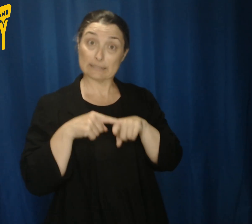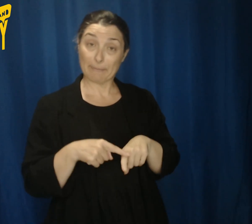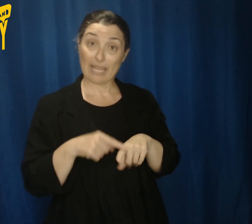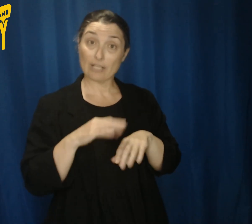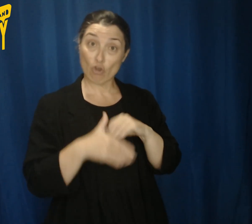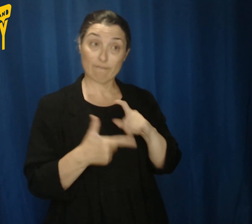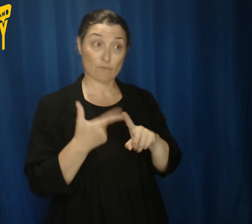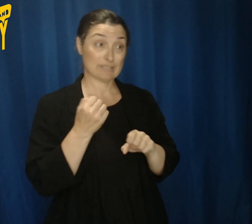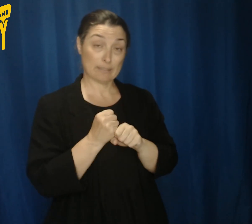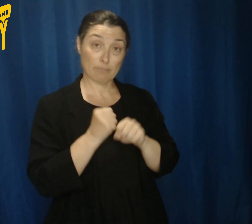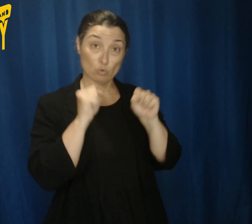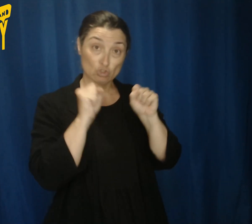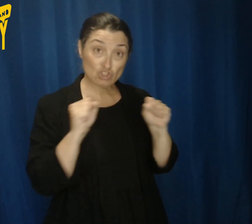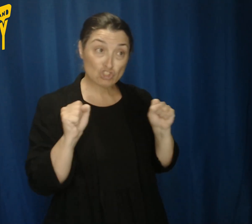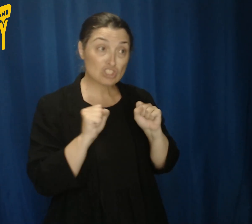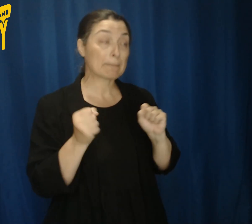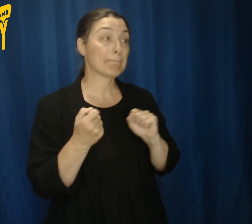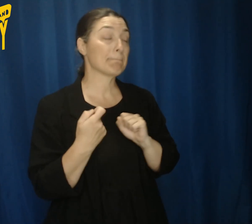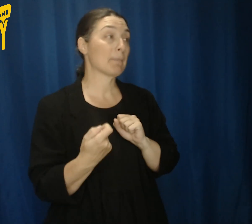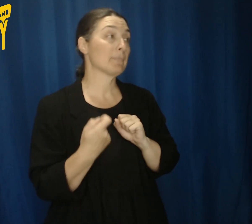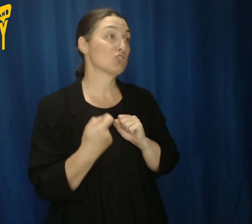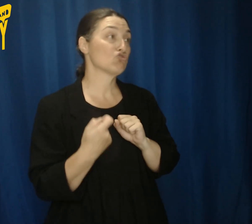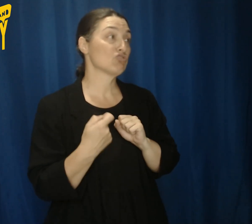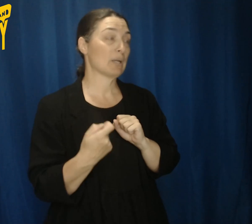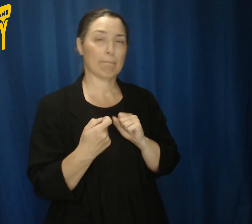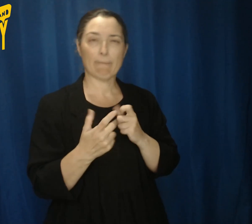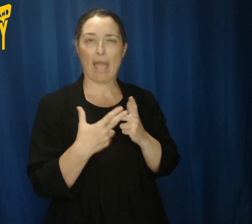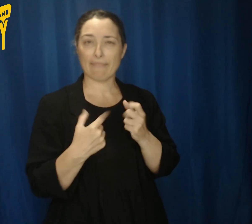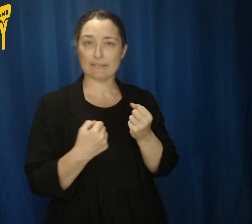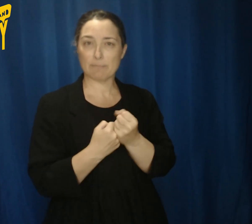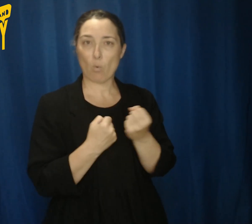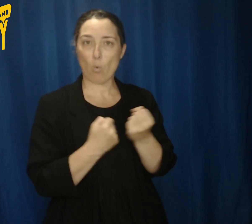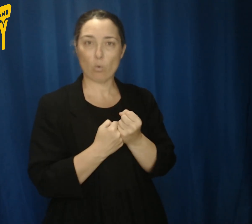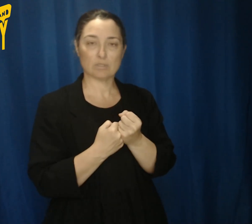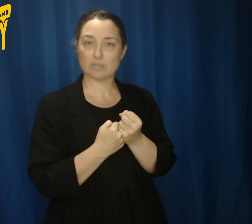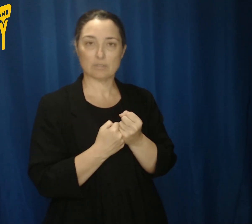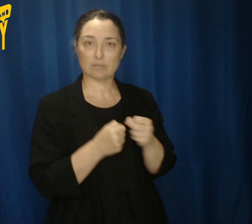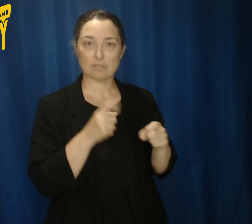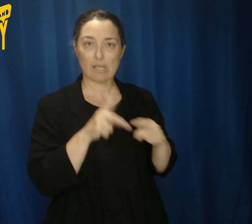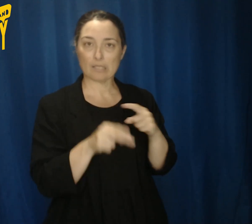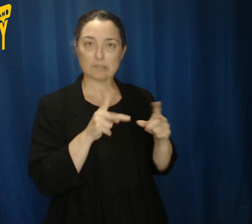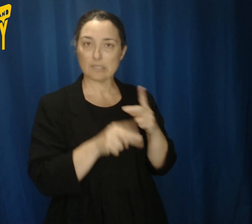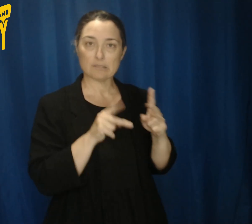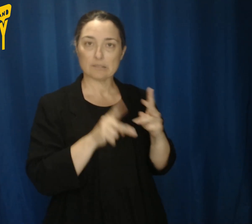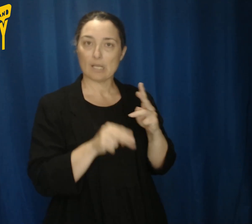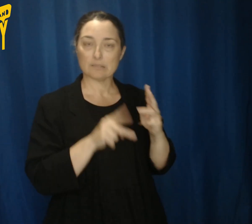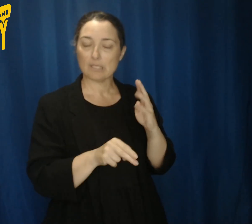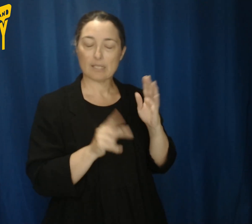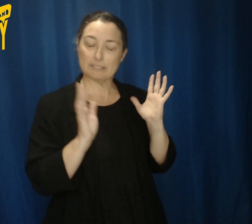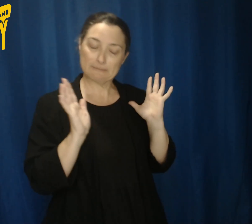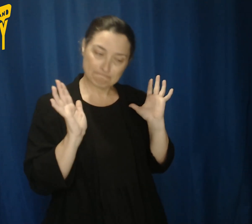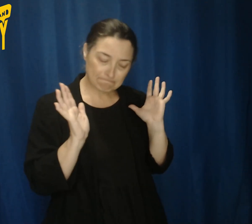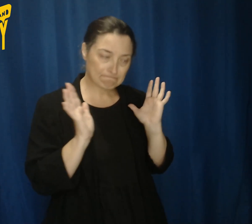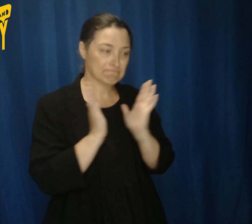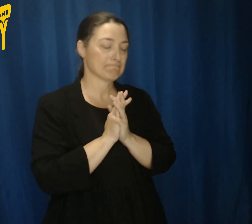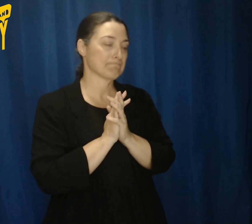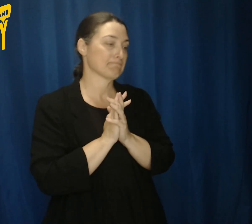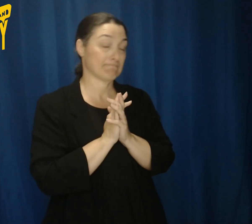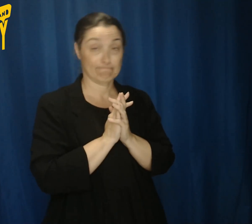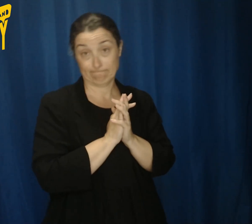membership, etc., and various other supports, were really cut back. So anyway, there's a start. I just can't work out. I